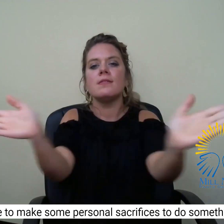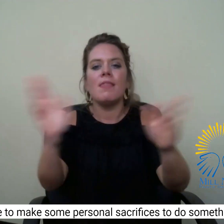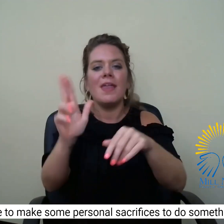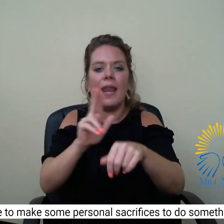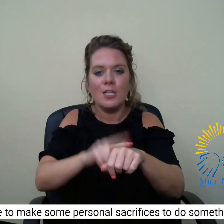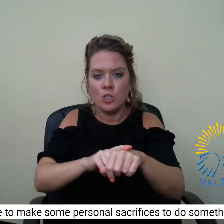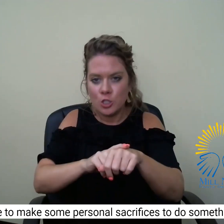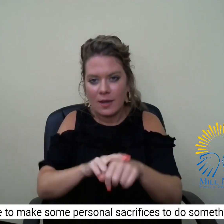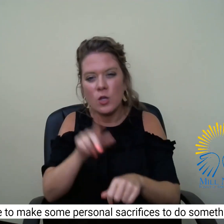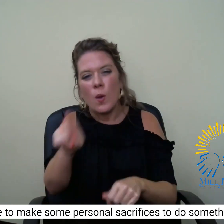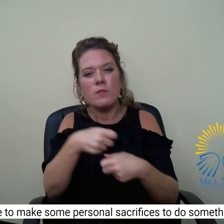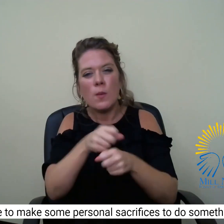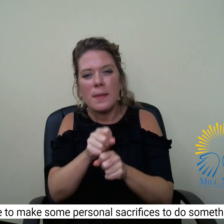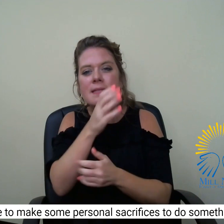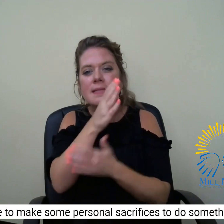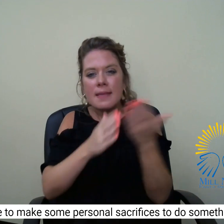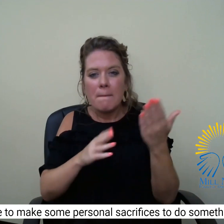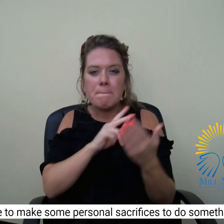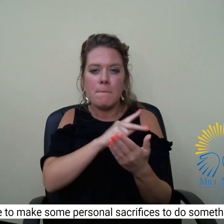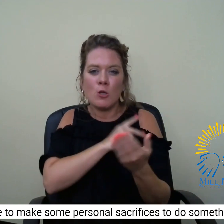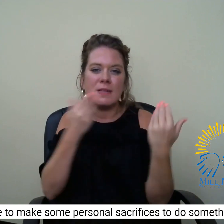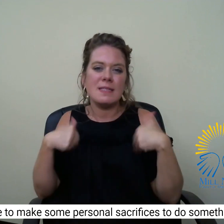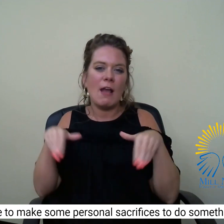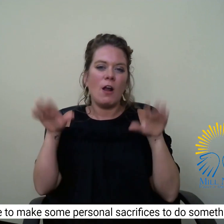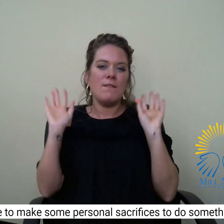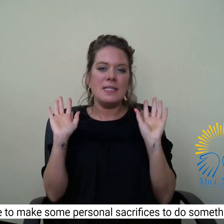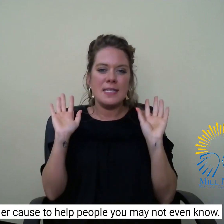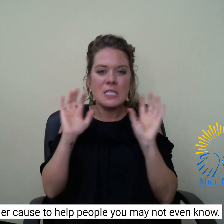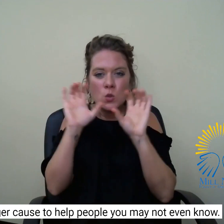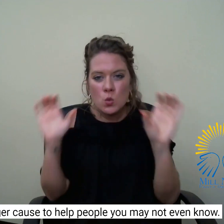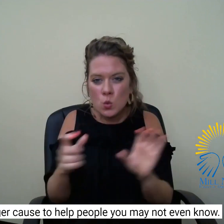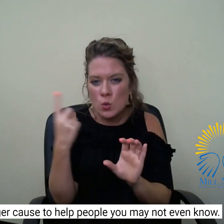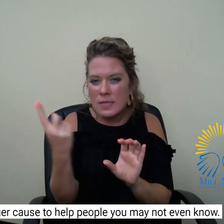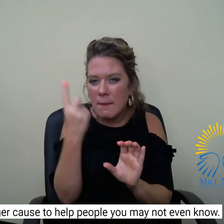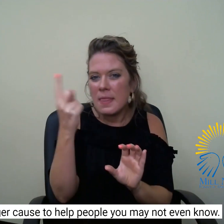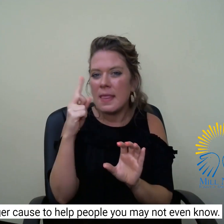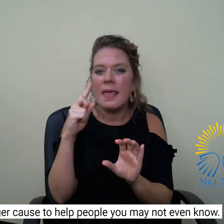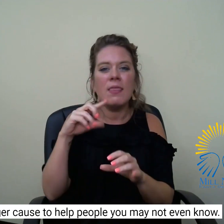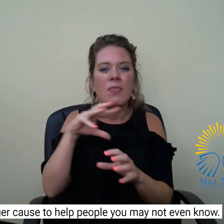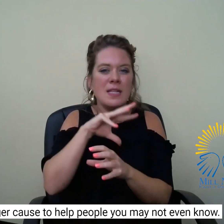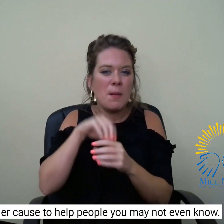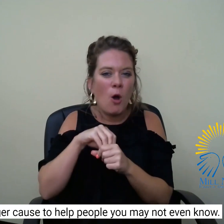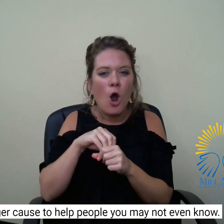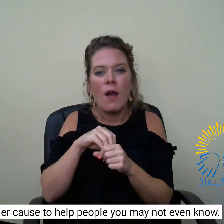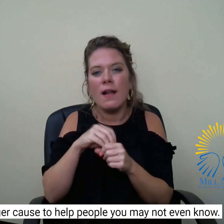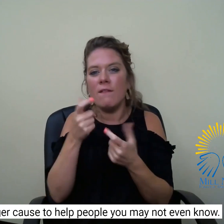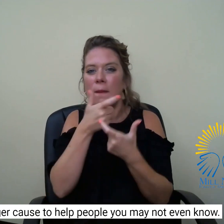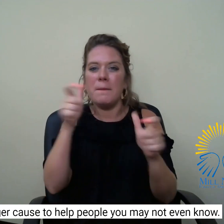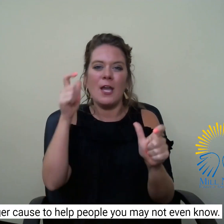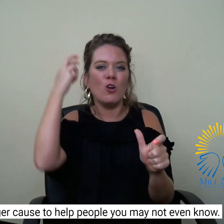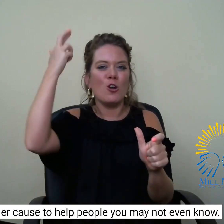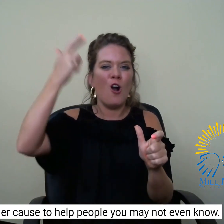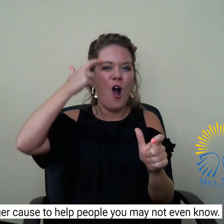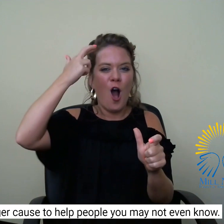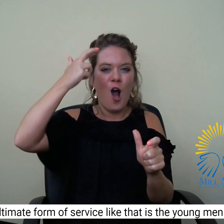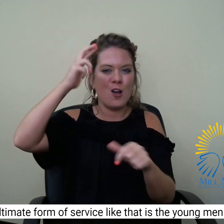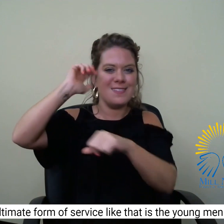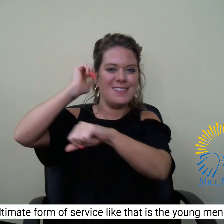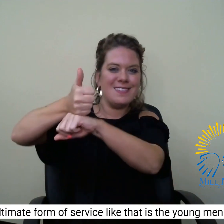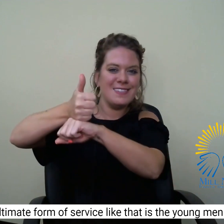you have to make some personal sacrifices to do something that's part of a bigger cause to help people you may not even know. And of course, the ultimate